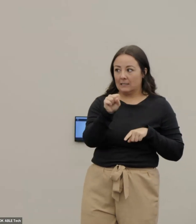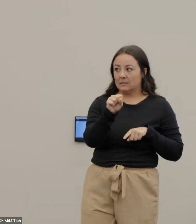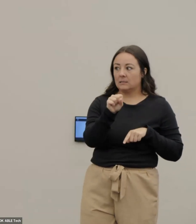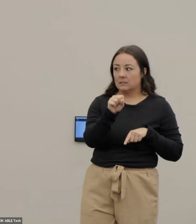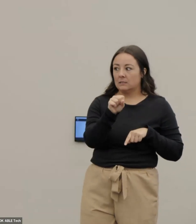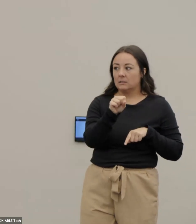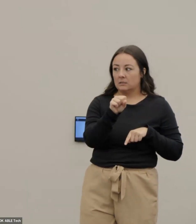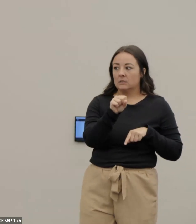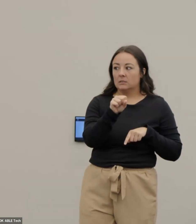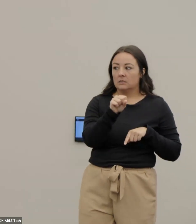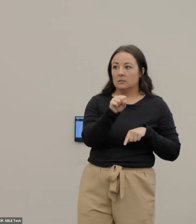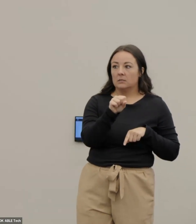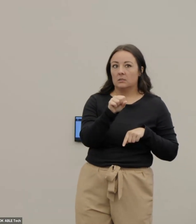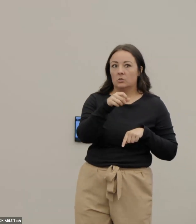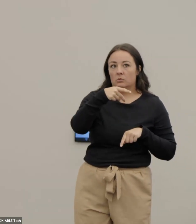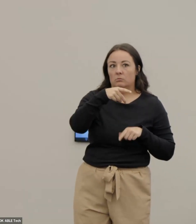to the PDF format.